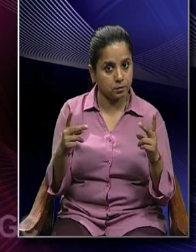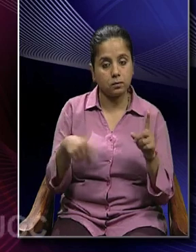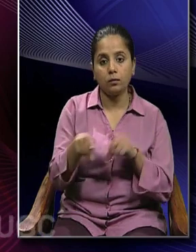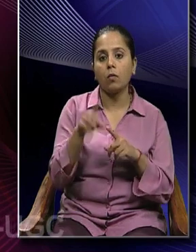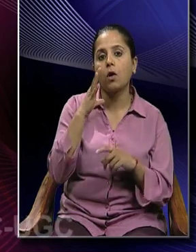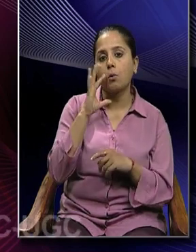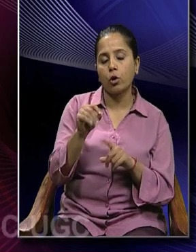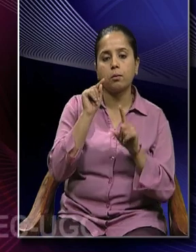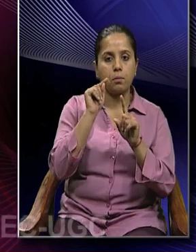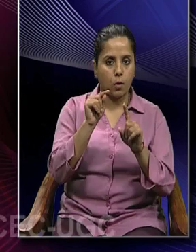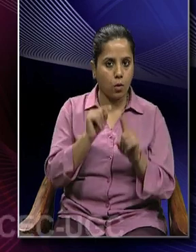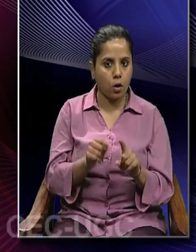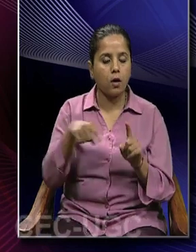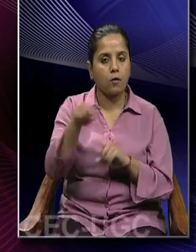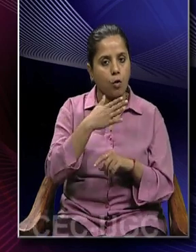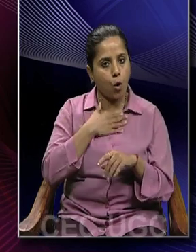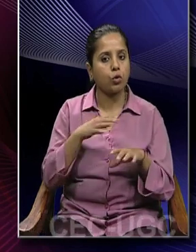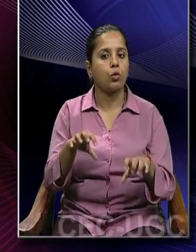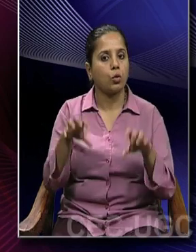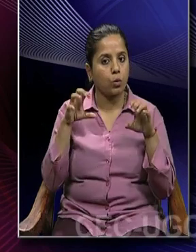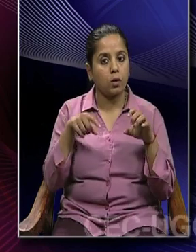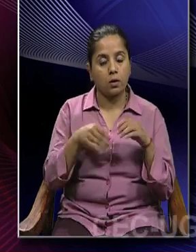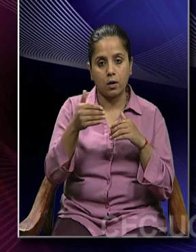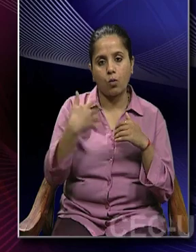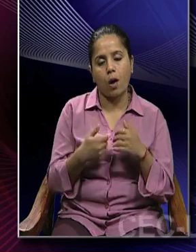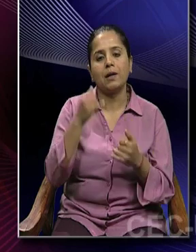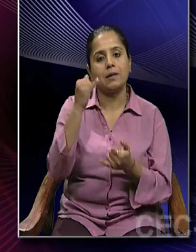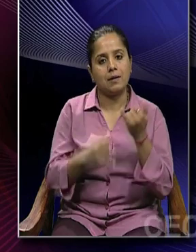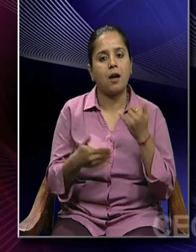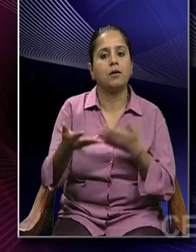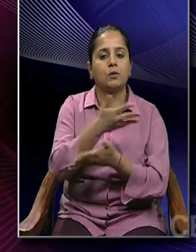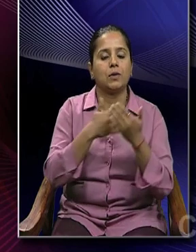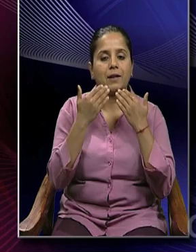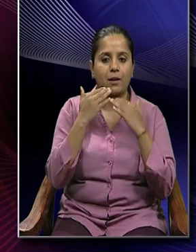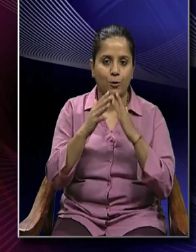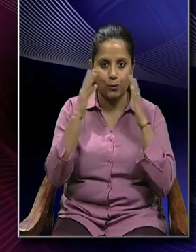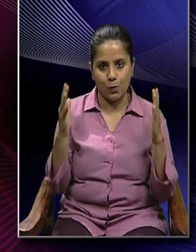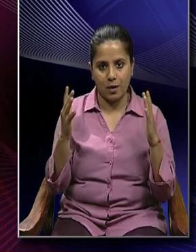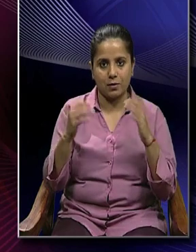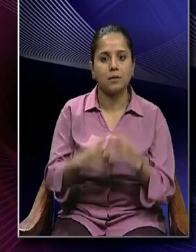important points of our constitution. So, with this I would like to end the discussion. Thank you very much.